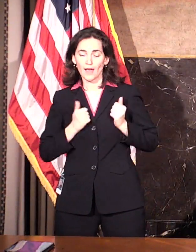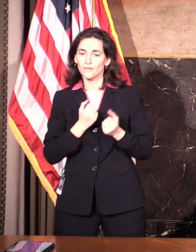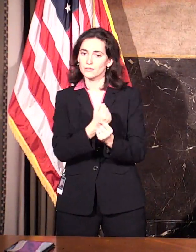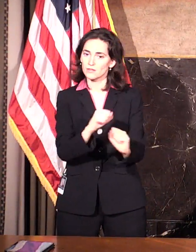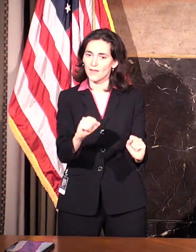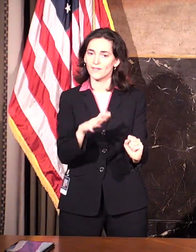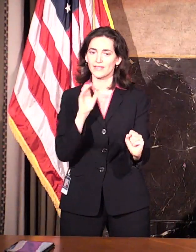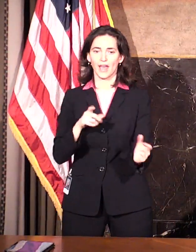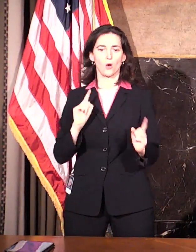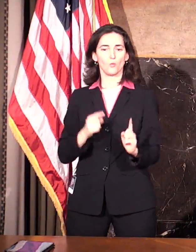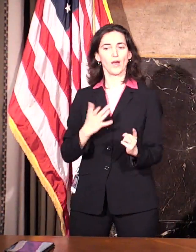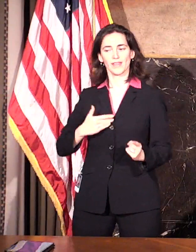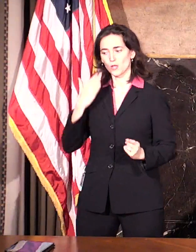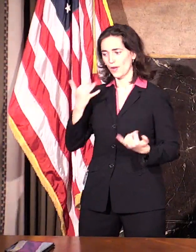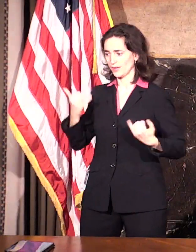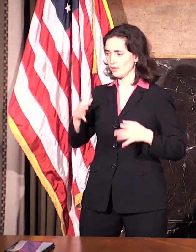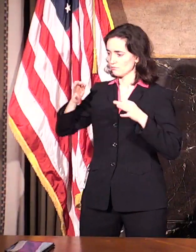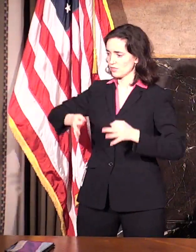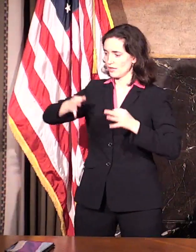we're continuing to do.